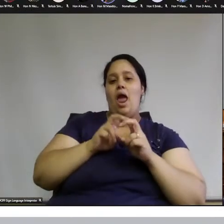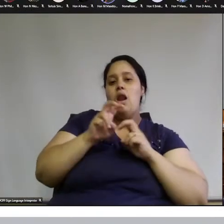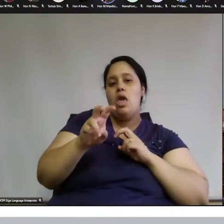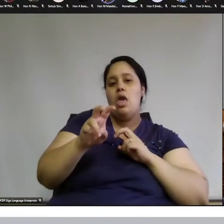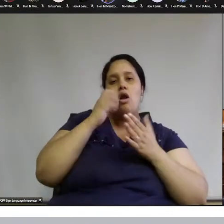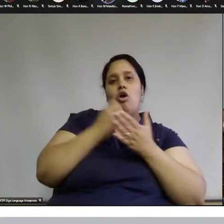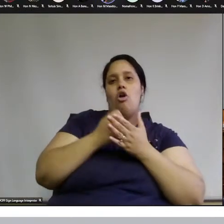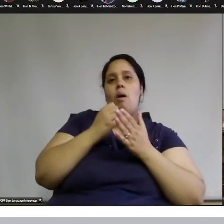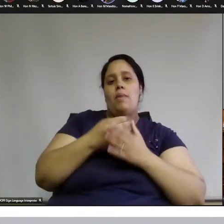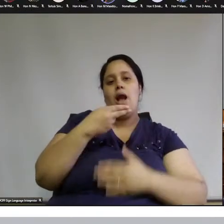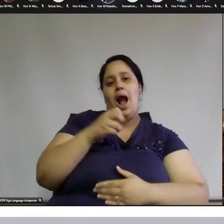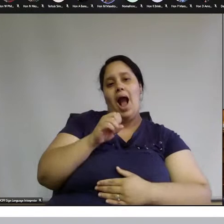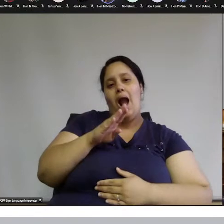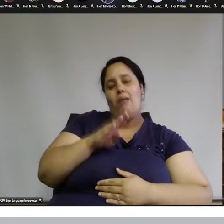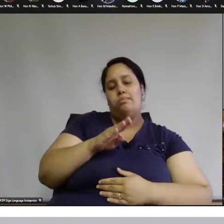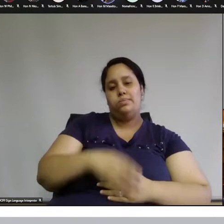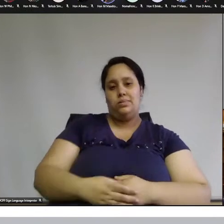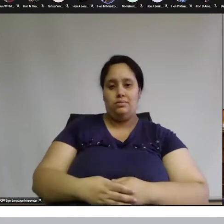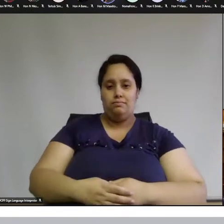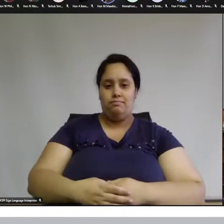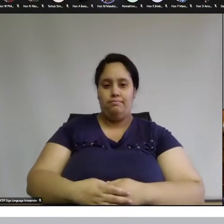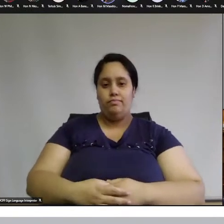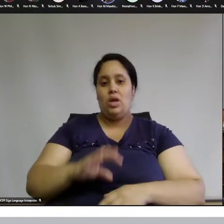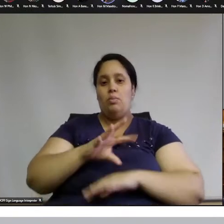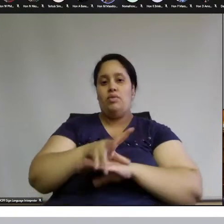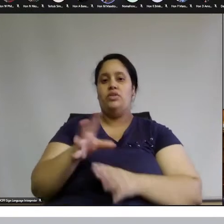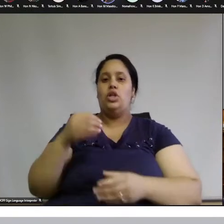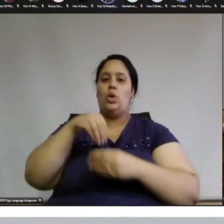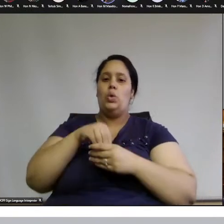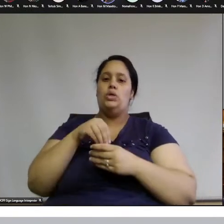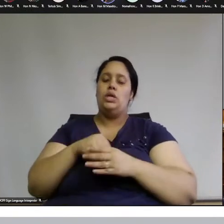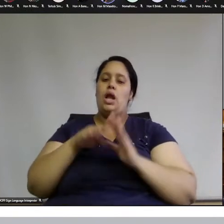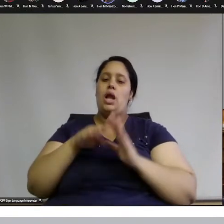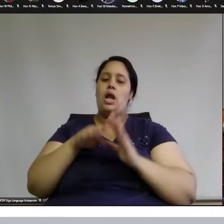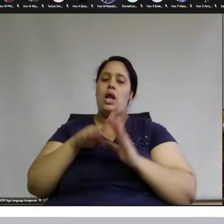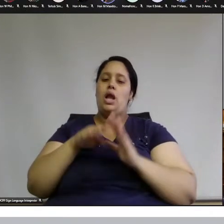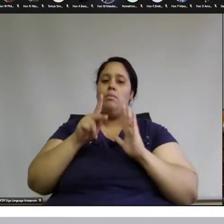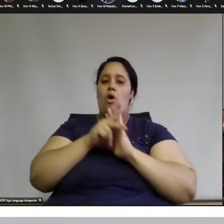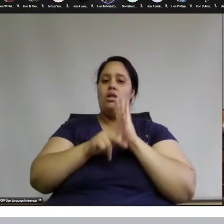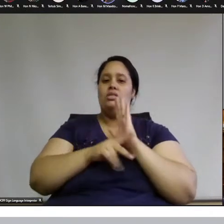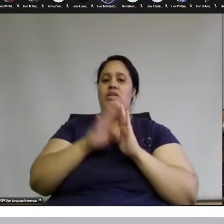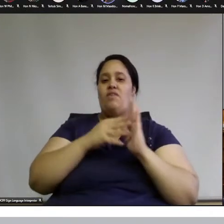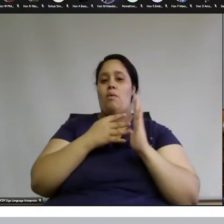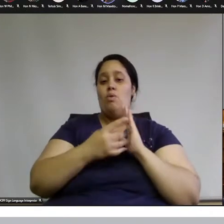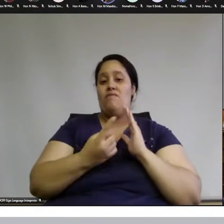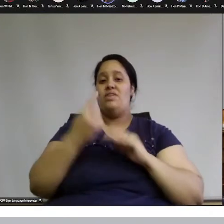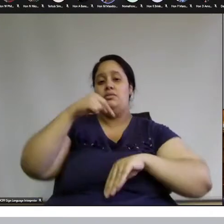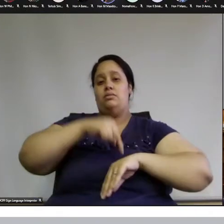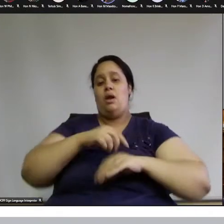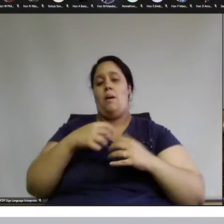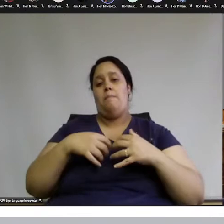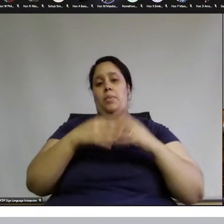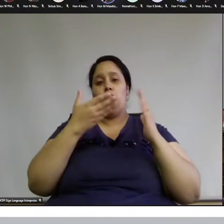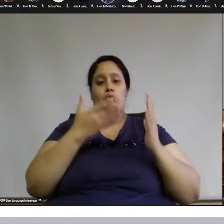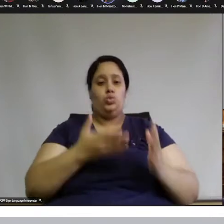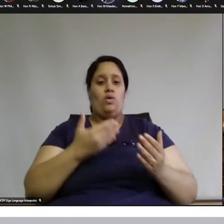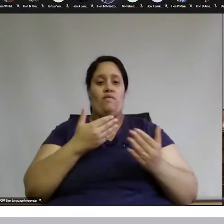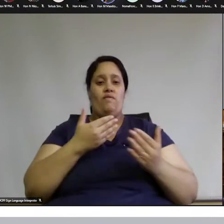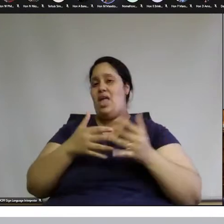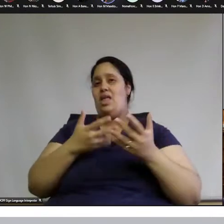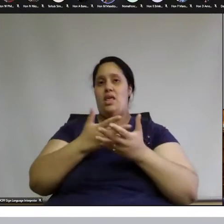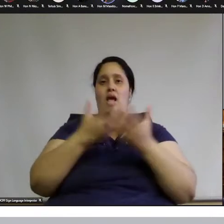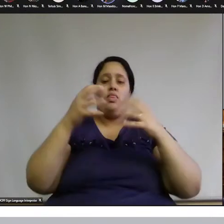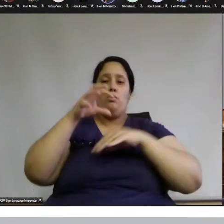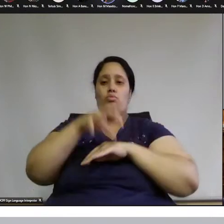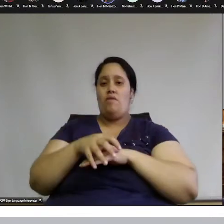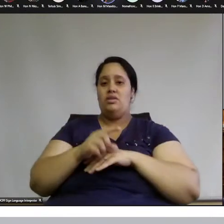economic hubs. The Provincial Inclusionary Housing Policy Framework, the first of its kind for any province, is